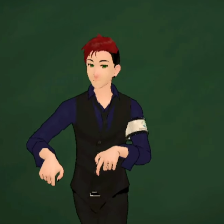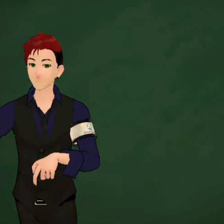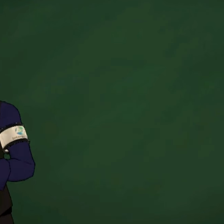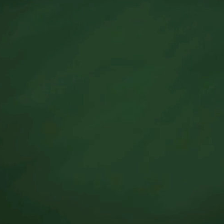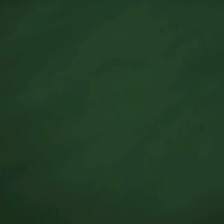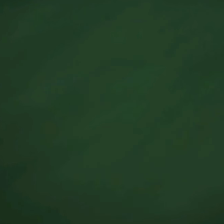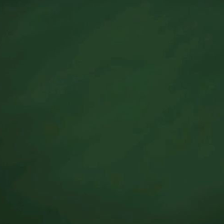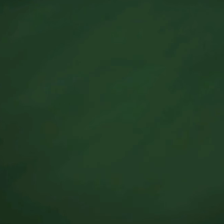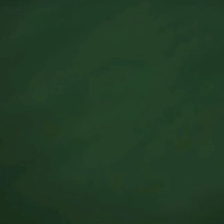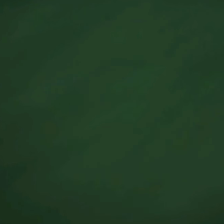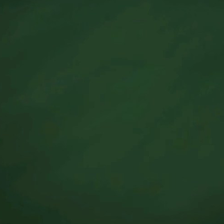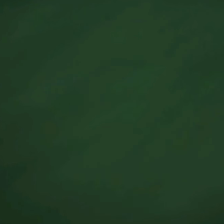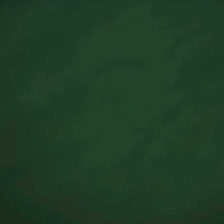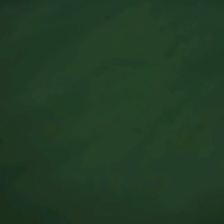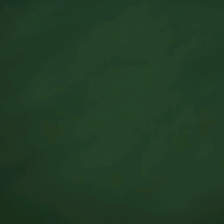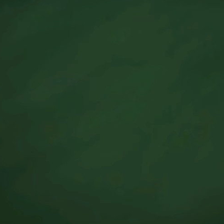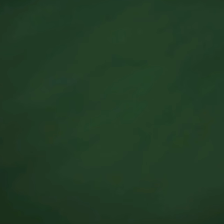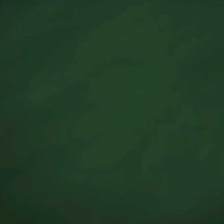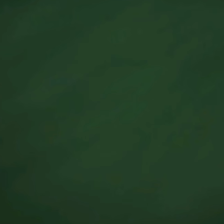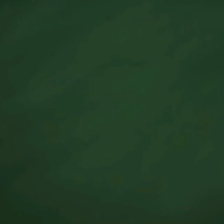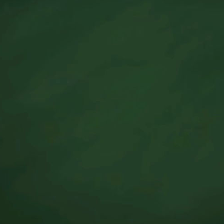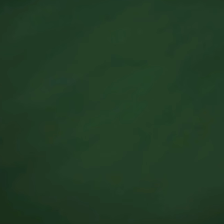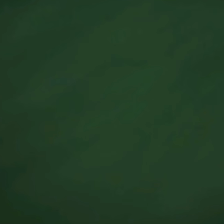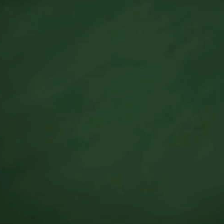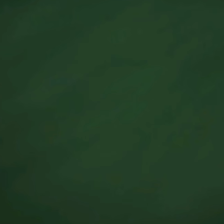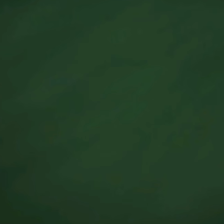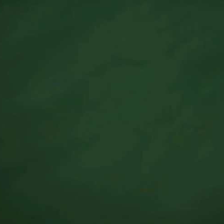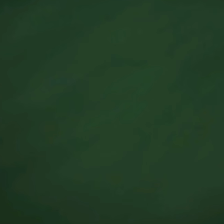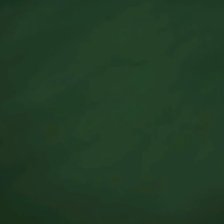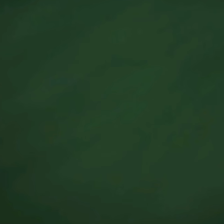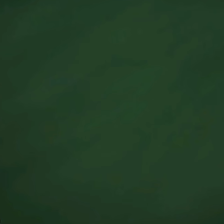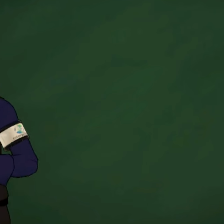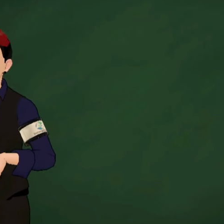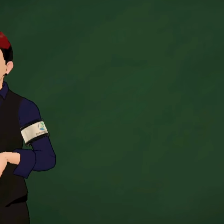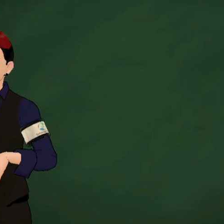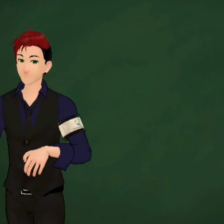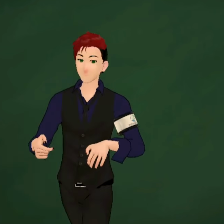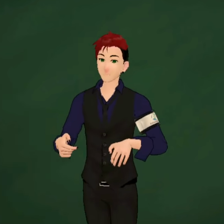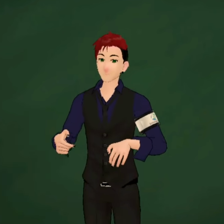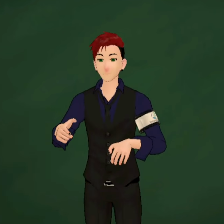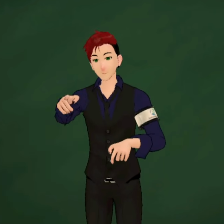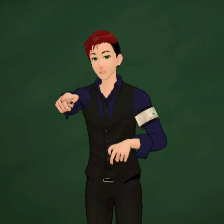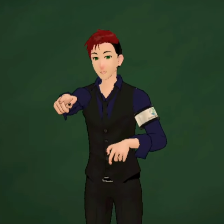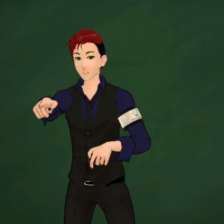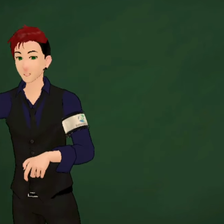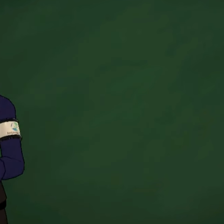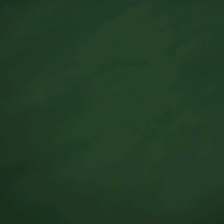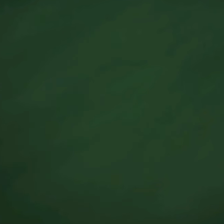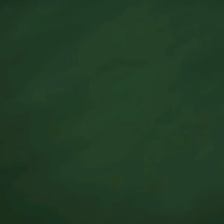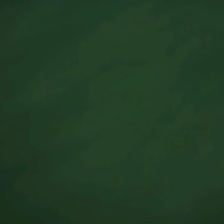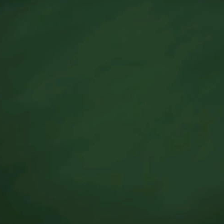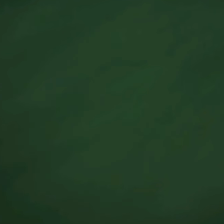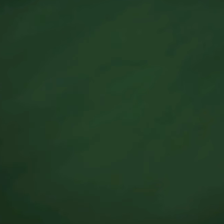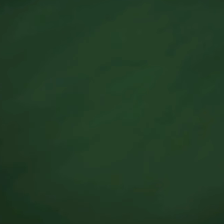Golf. We got it here. 3 got it. No. Here. Oh, I saw it in the chat box